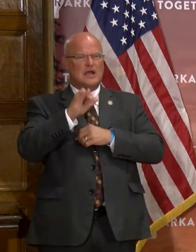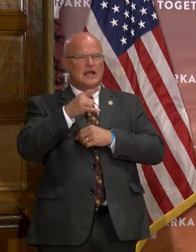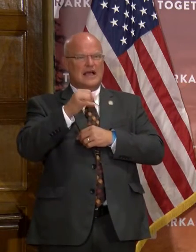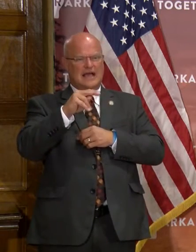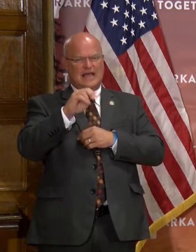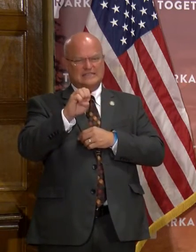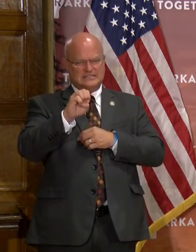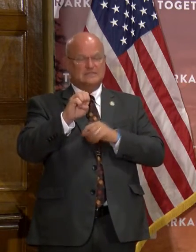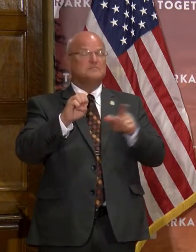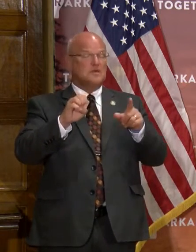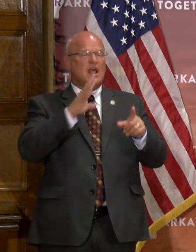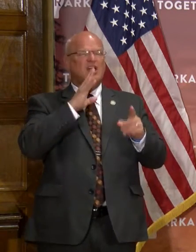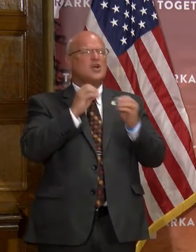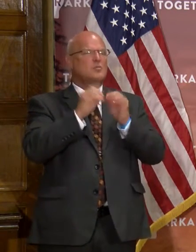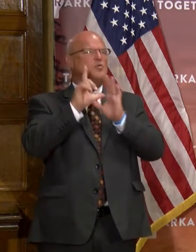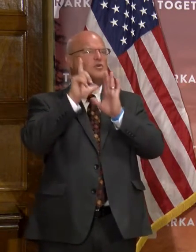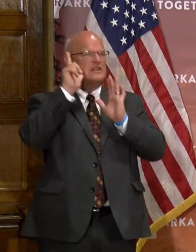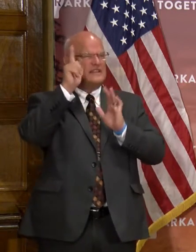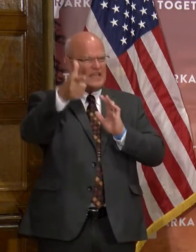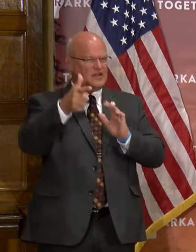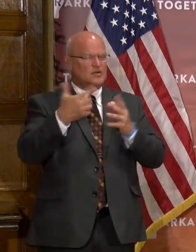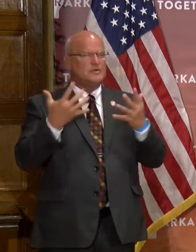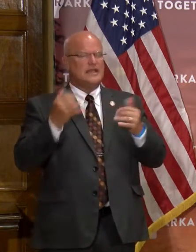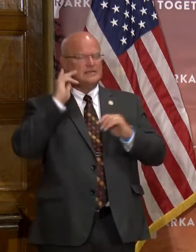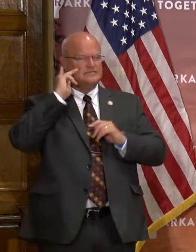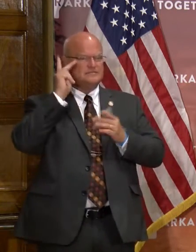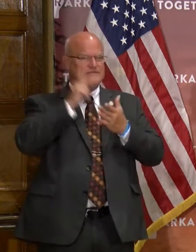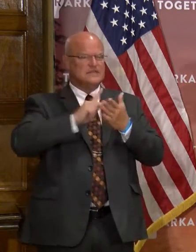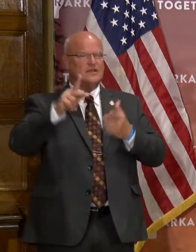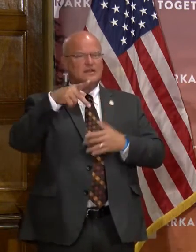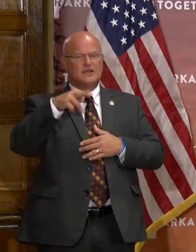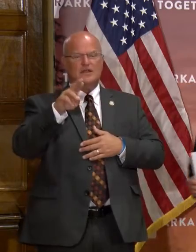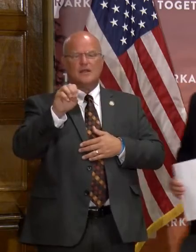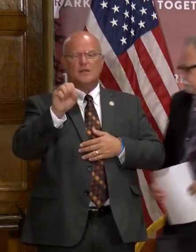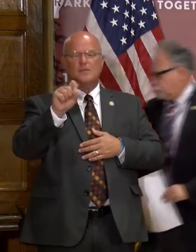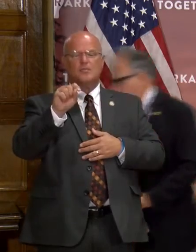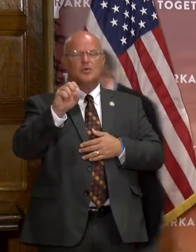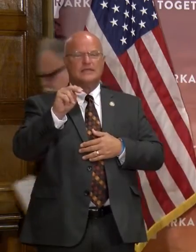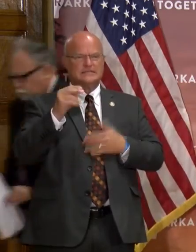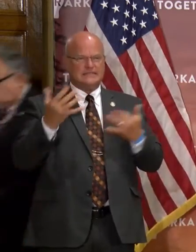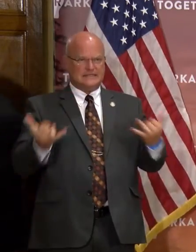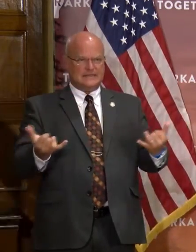future, and then I'll turn it over to Secretary Preston.